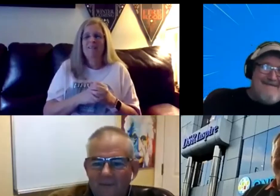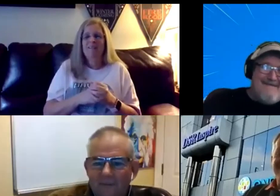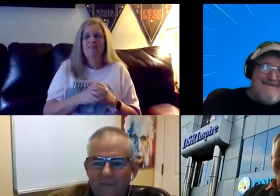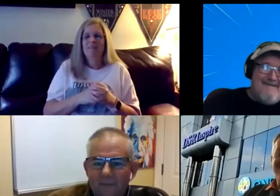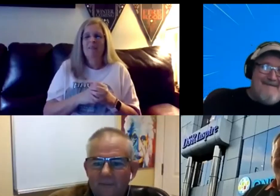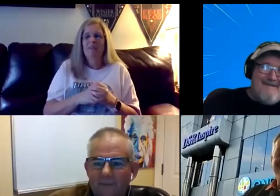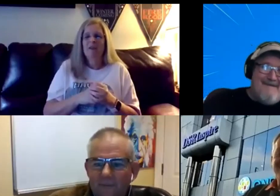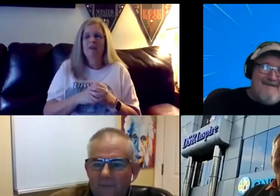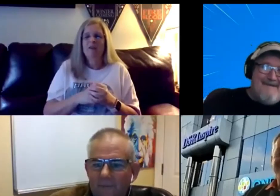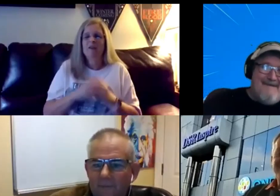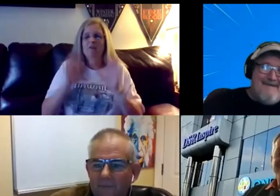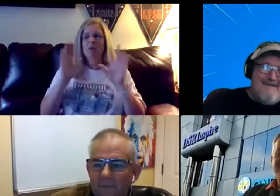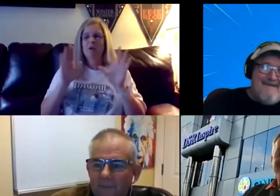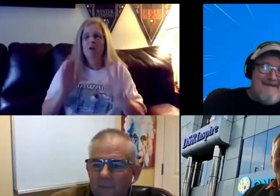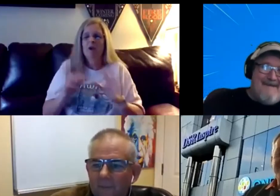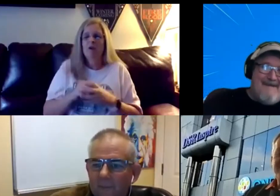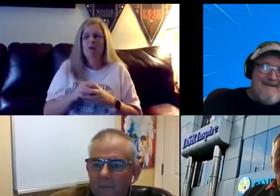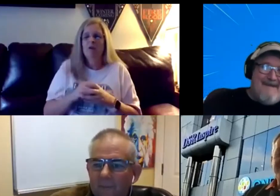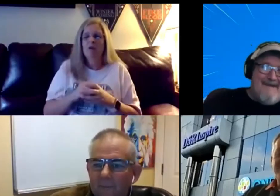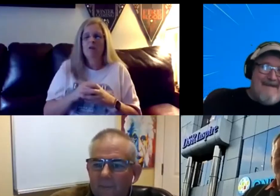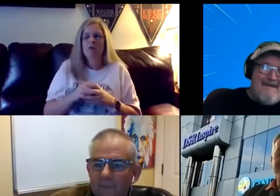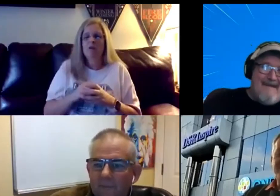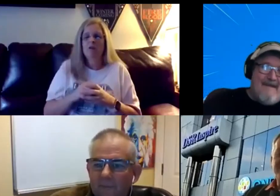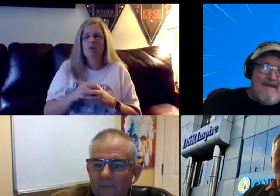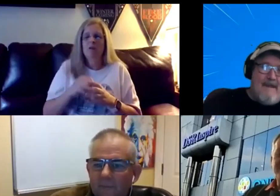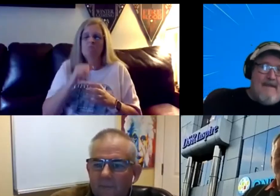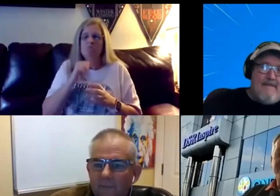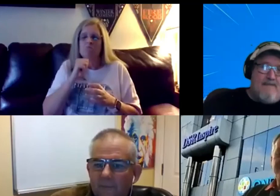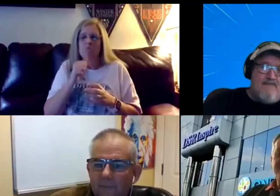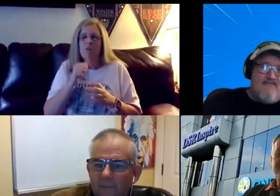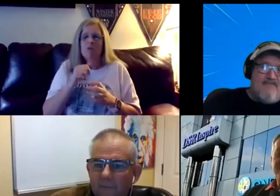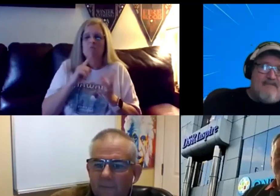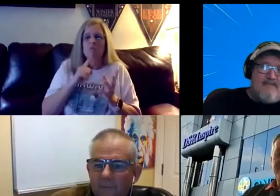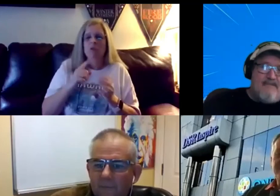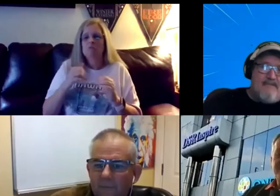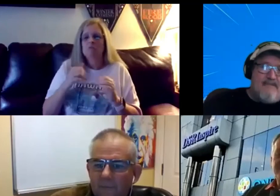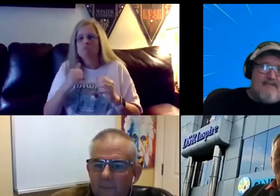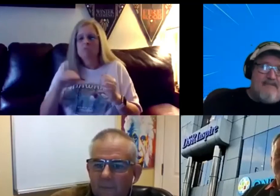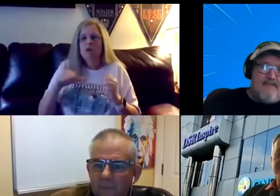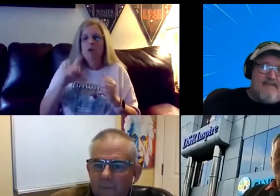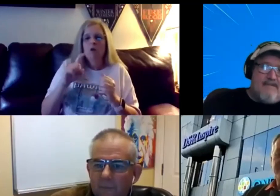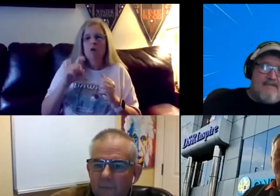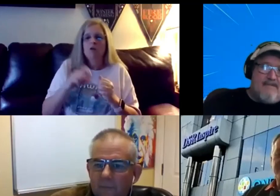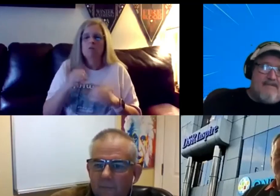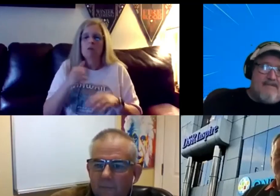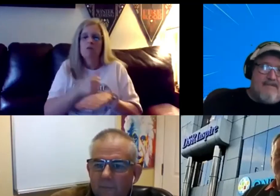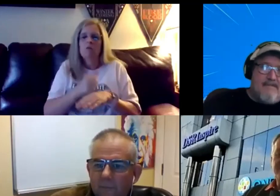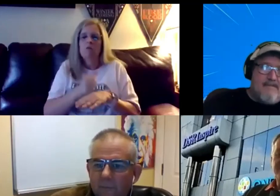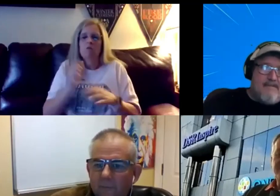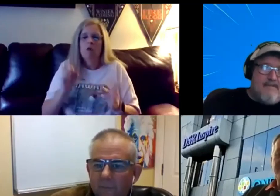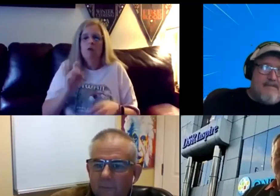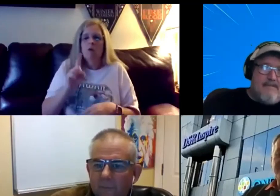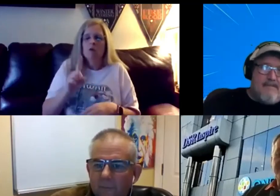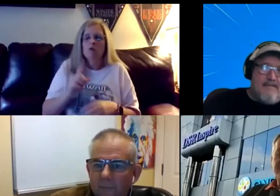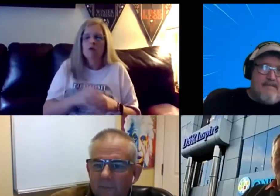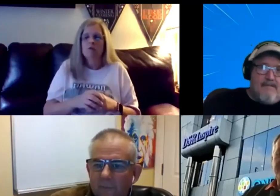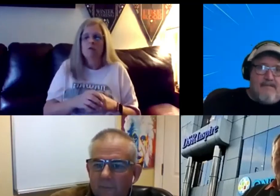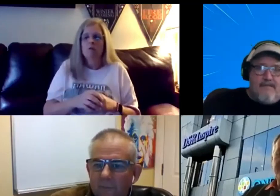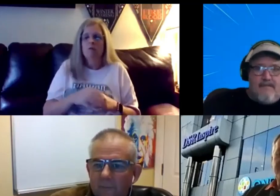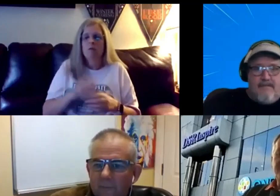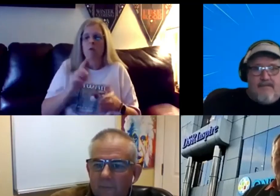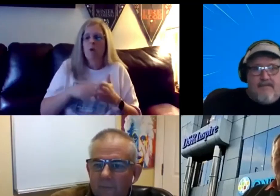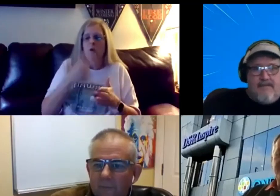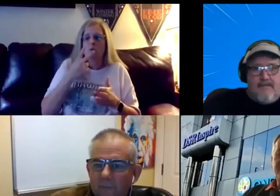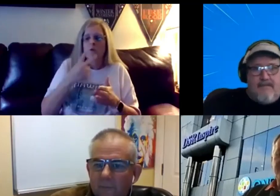It's been great. There hasn't been really any questions. There have been some founder questions, but what I'm seeing are a